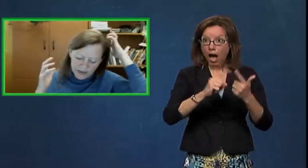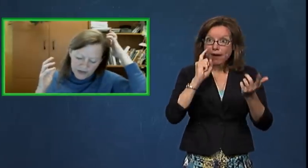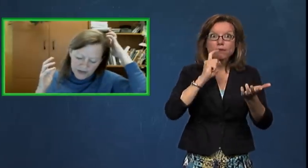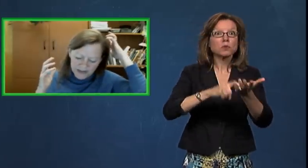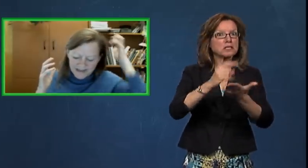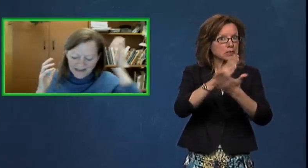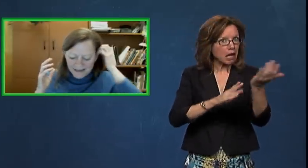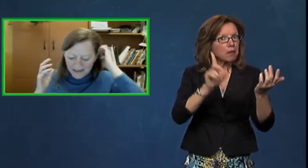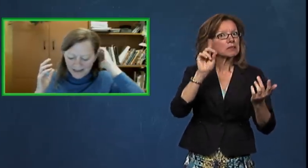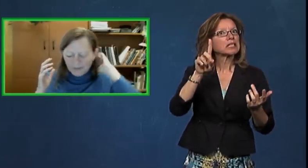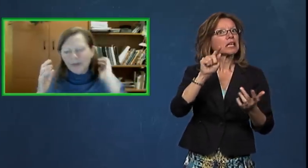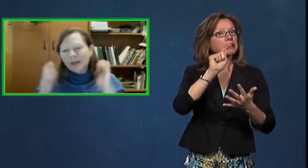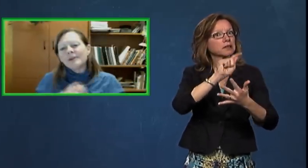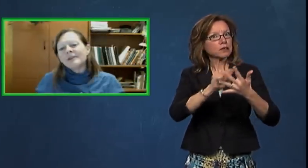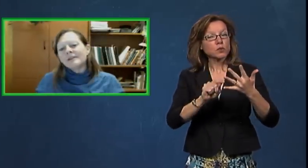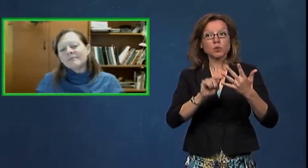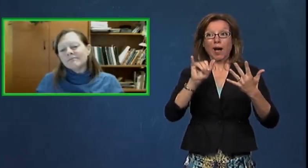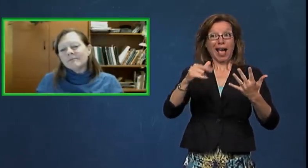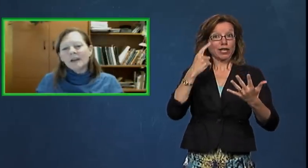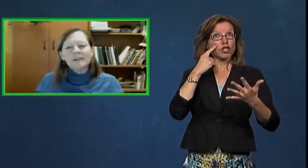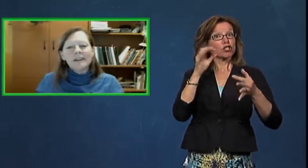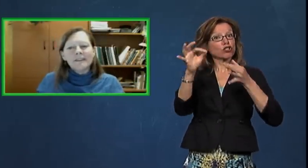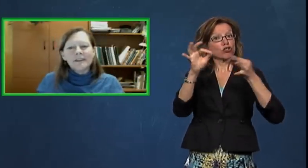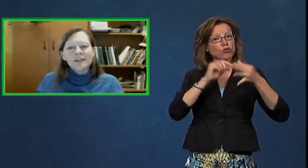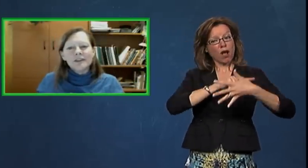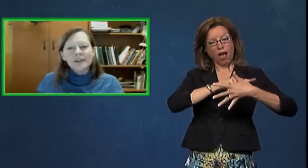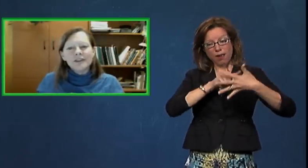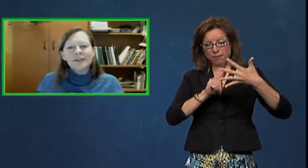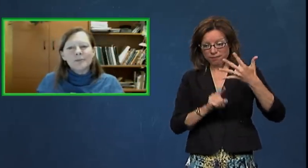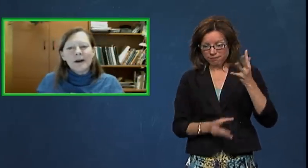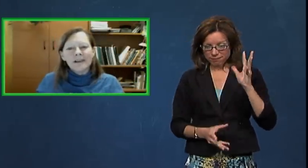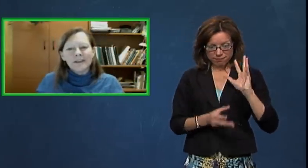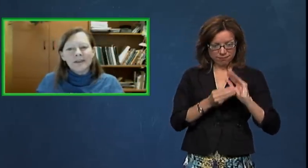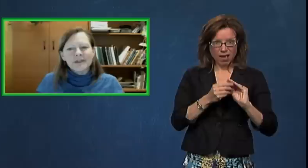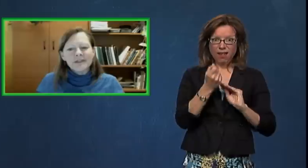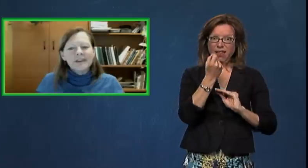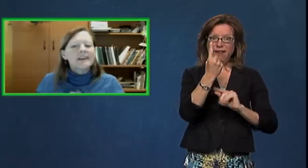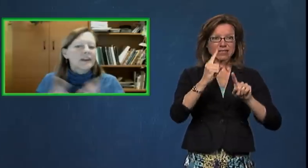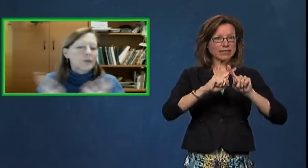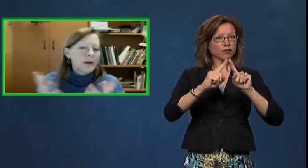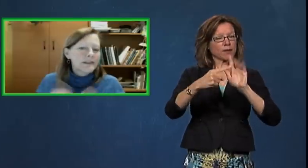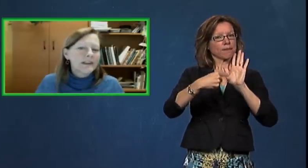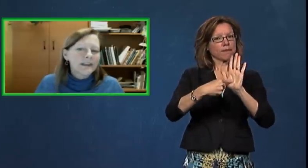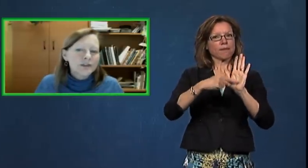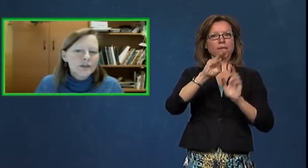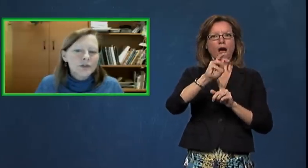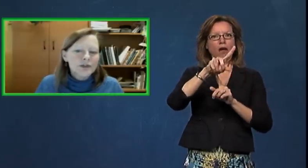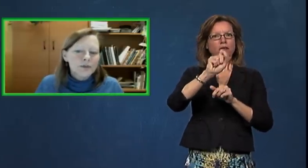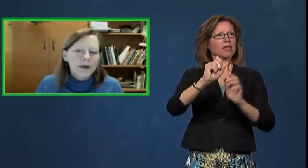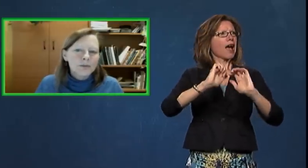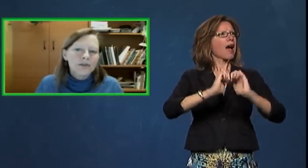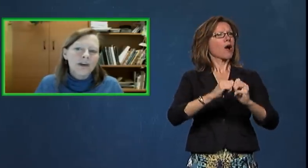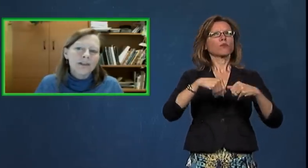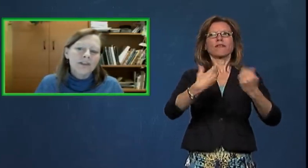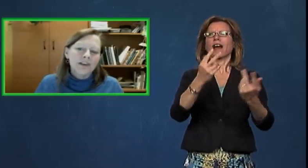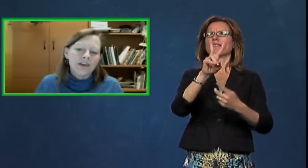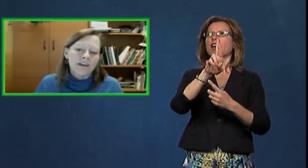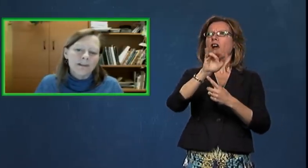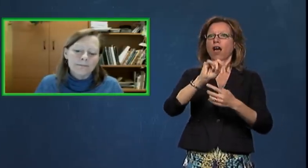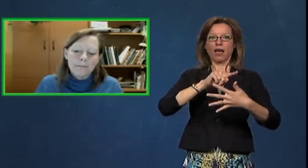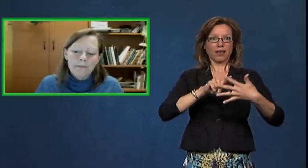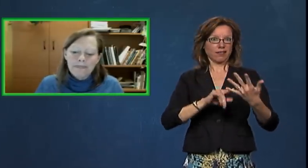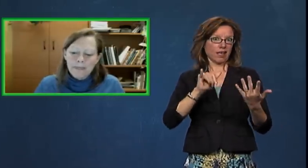just mentioned 9, 10, maybe 11 different models and ways that an institution might provide